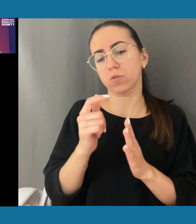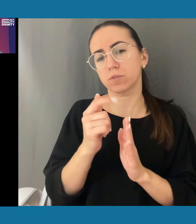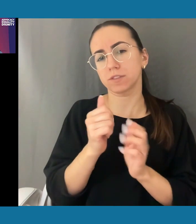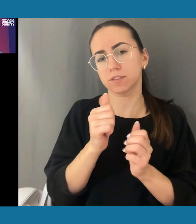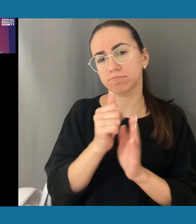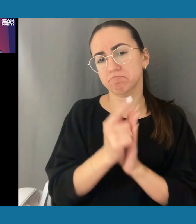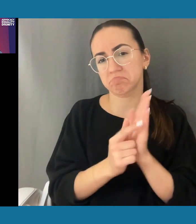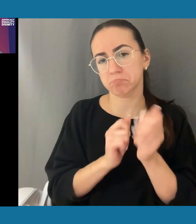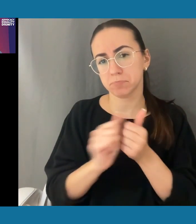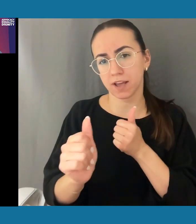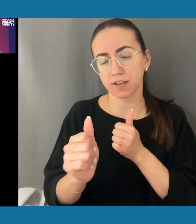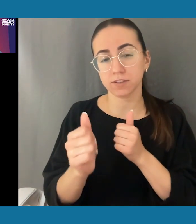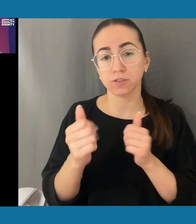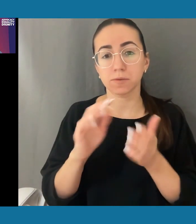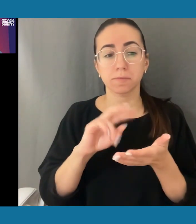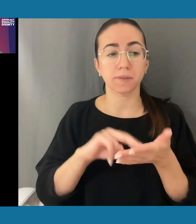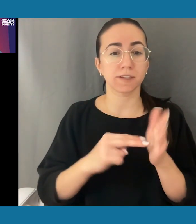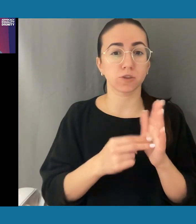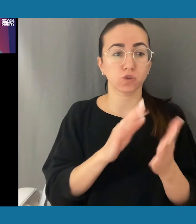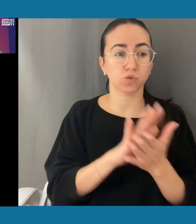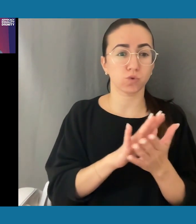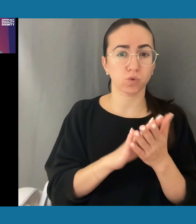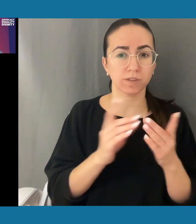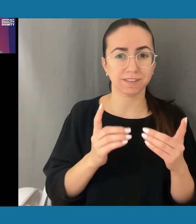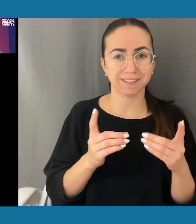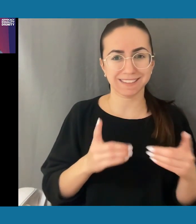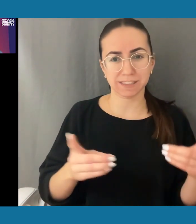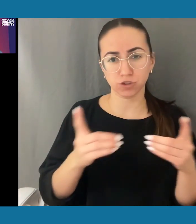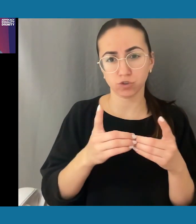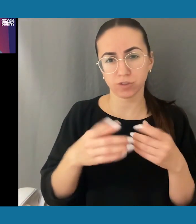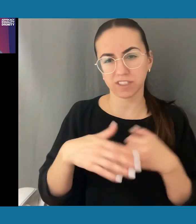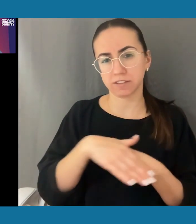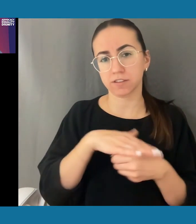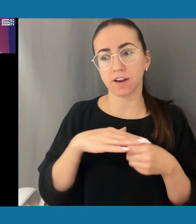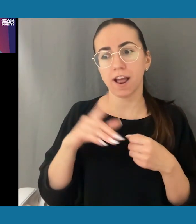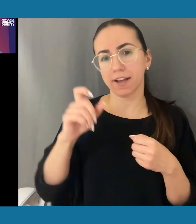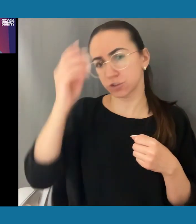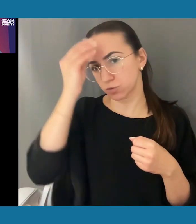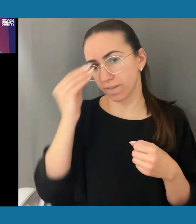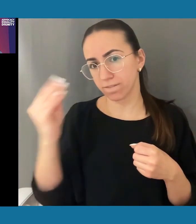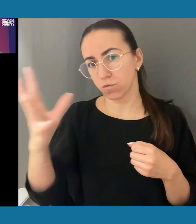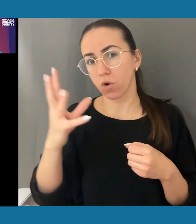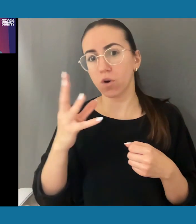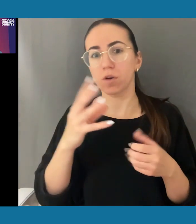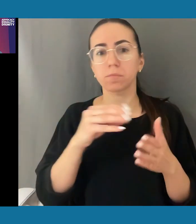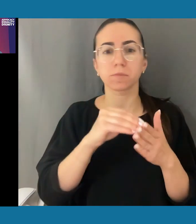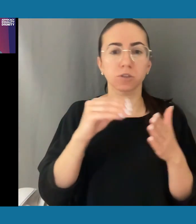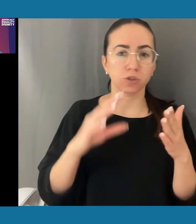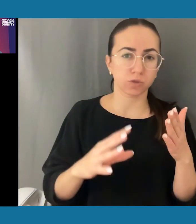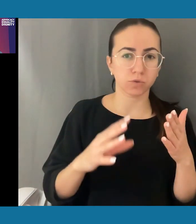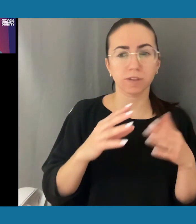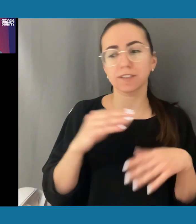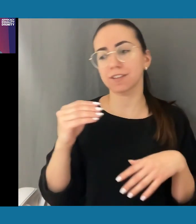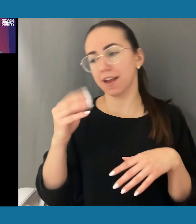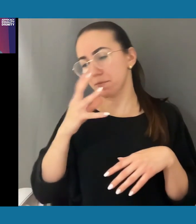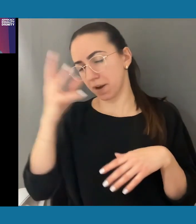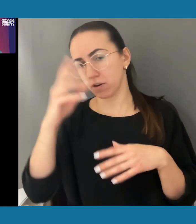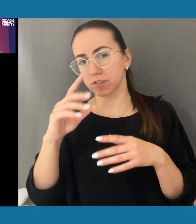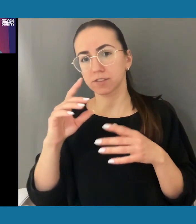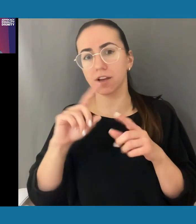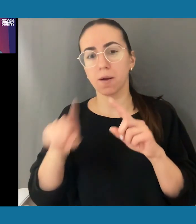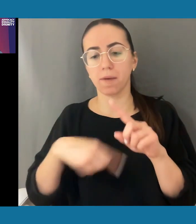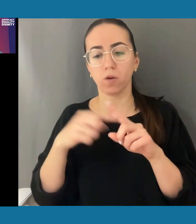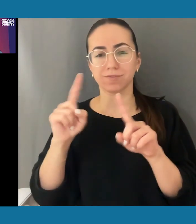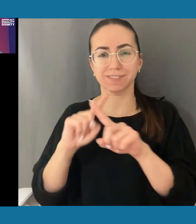ago requiring school districts to inform parents and students about a range of options, not just guardianship,